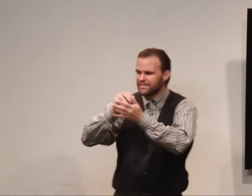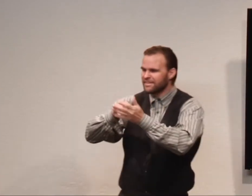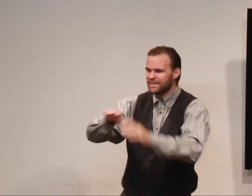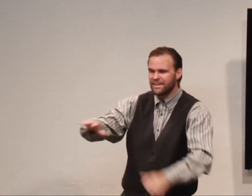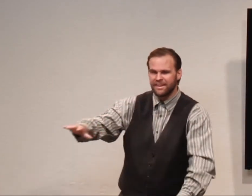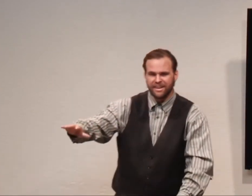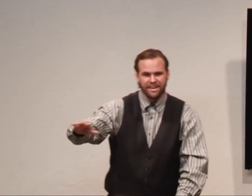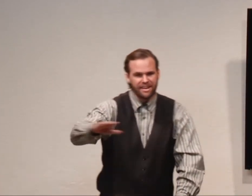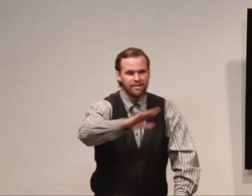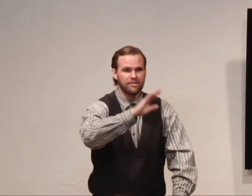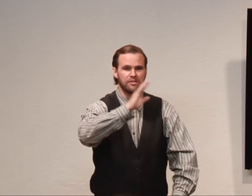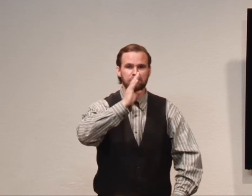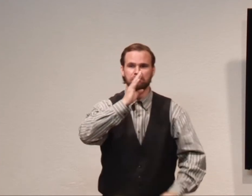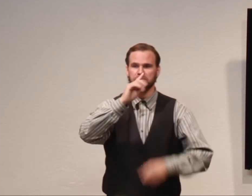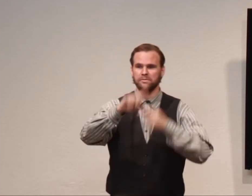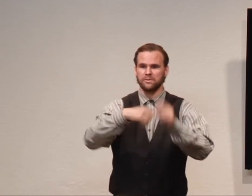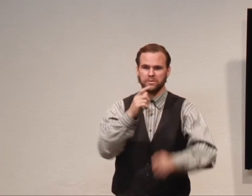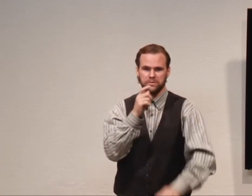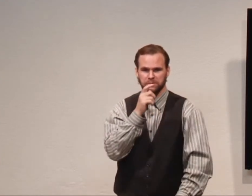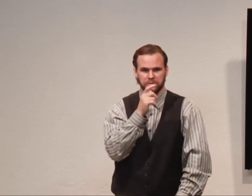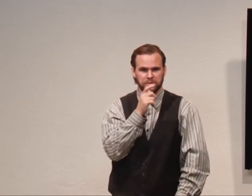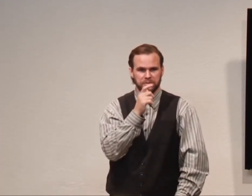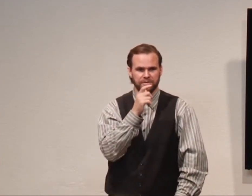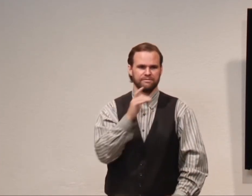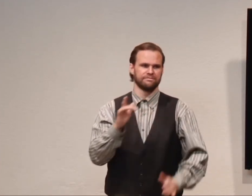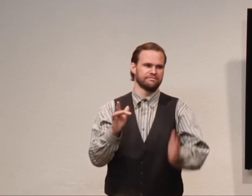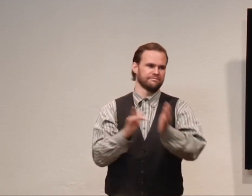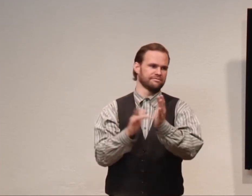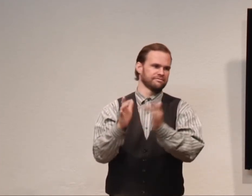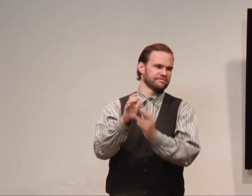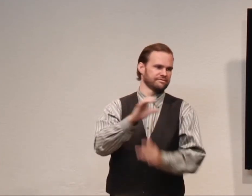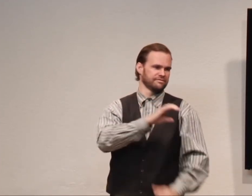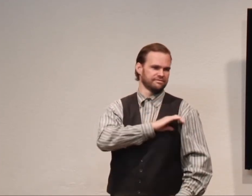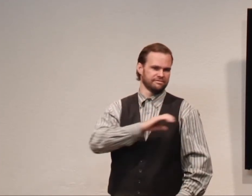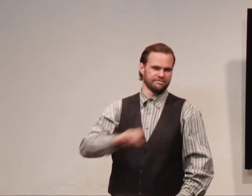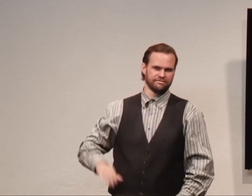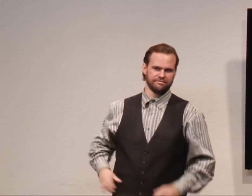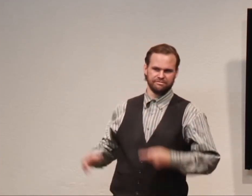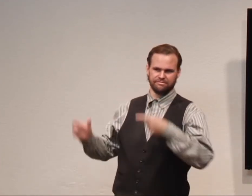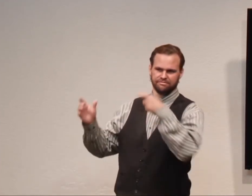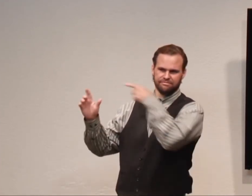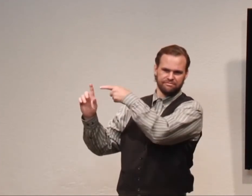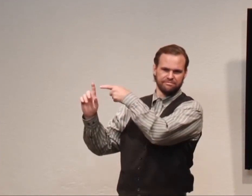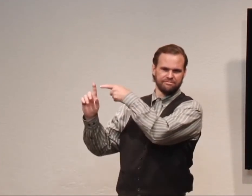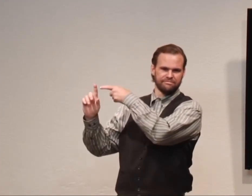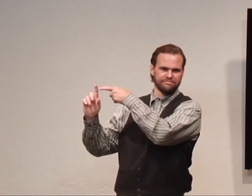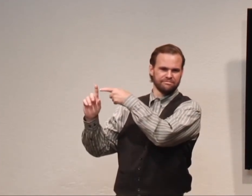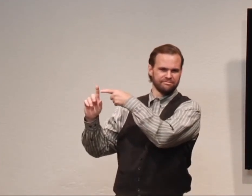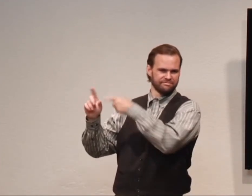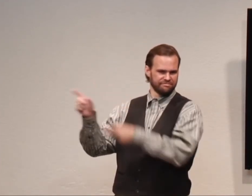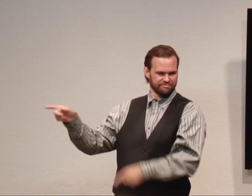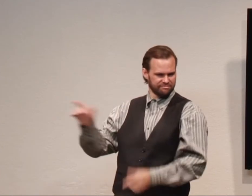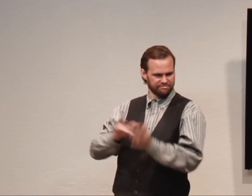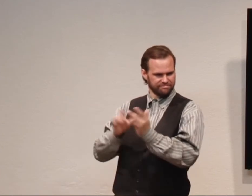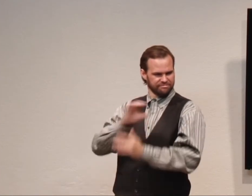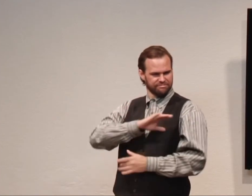And there was all these different things that we talked about. And we consider how all of these things point to